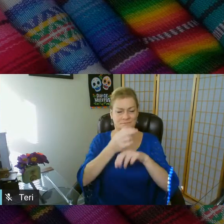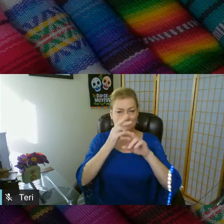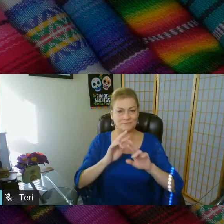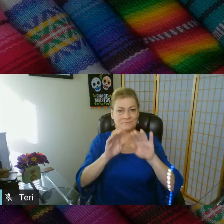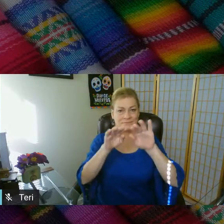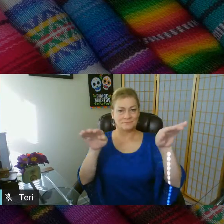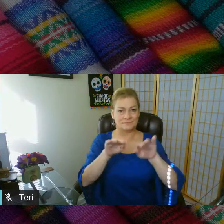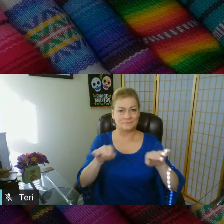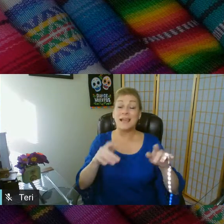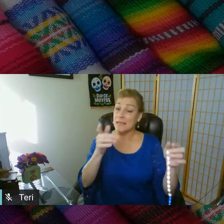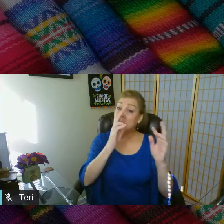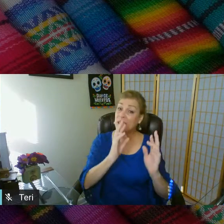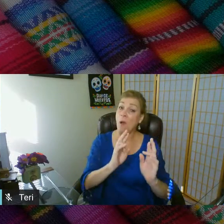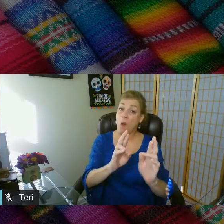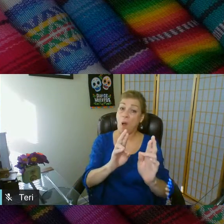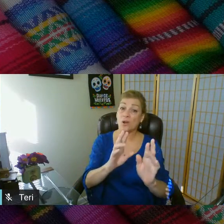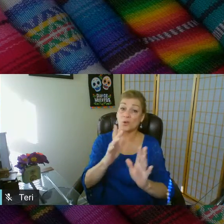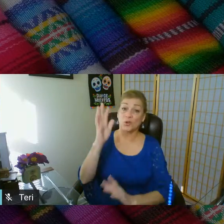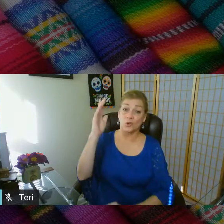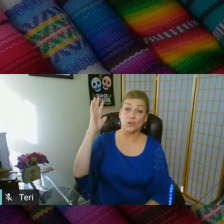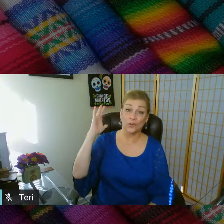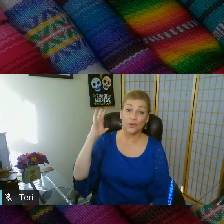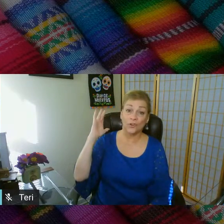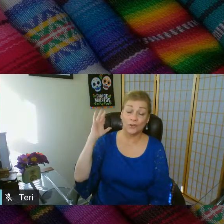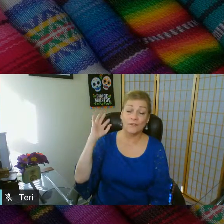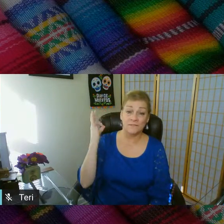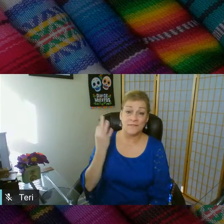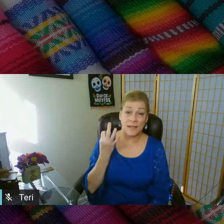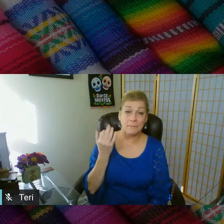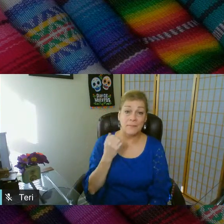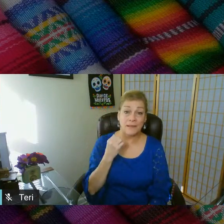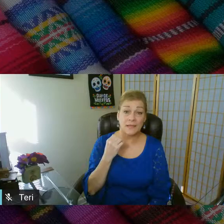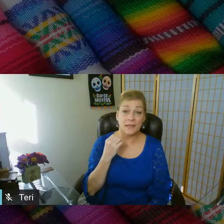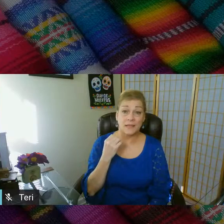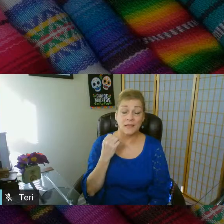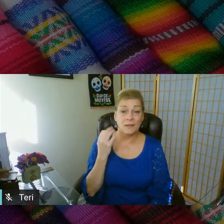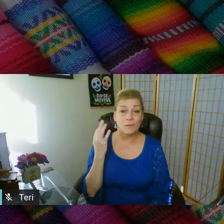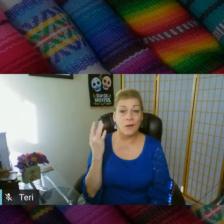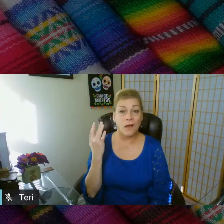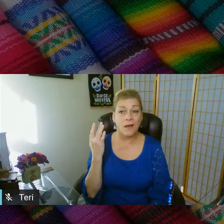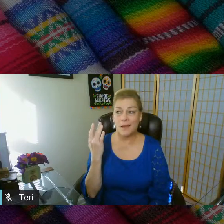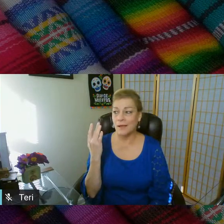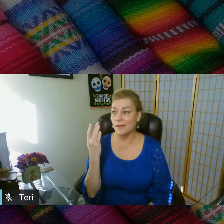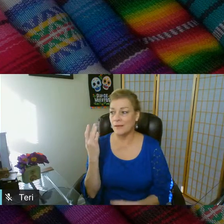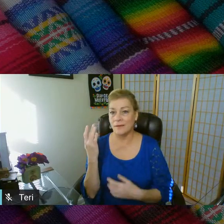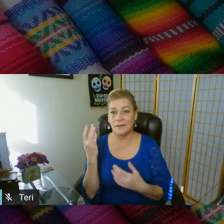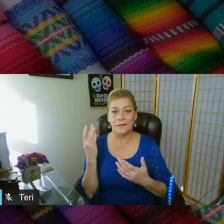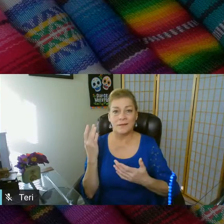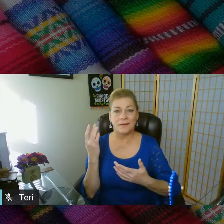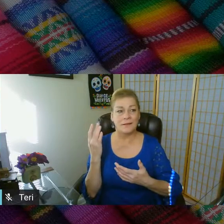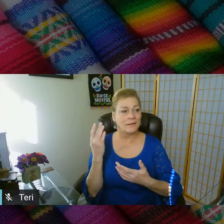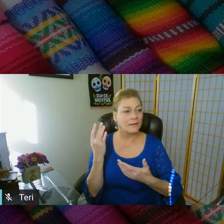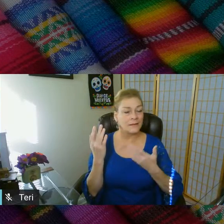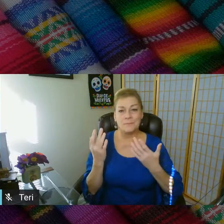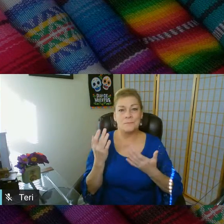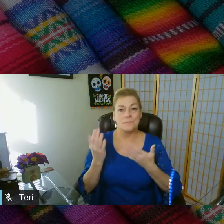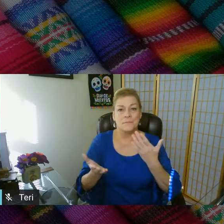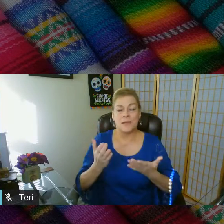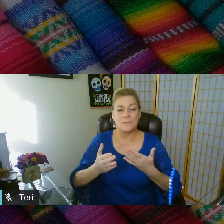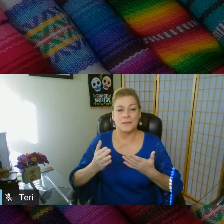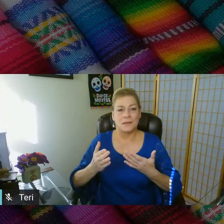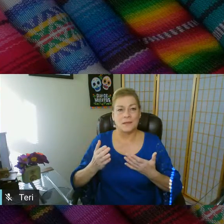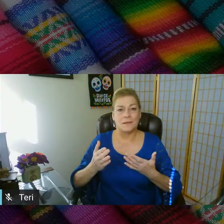be an honoring of our ancestors when we evolve, when we get a little further down that path